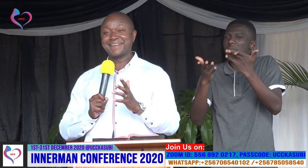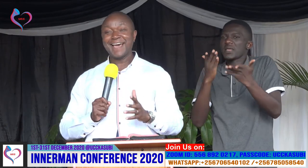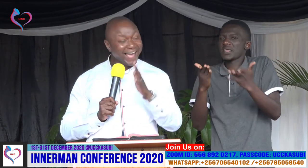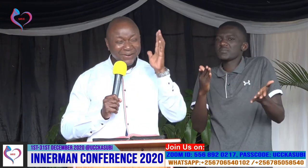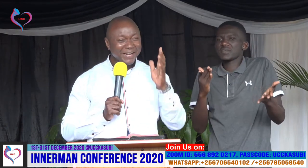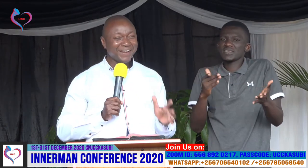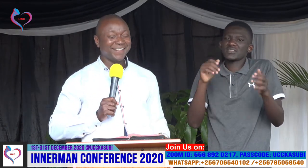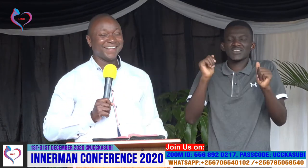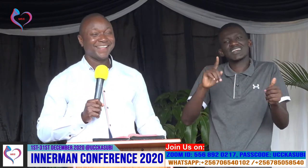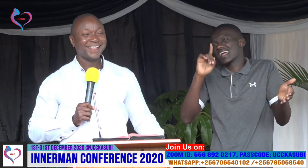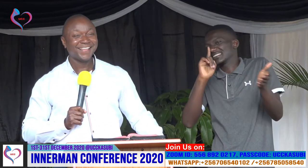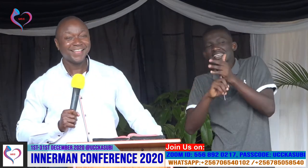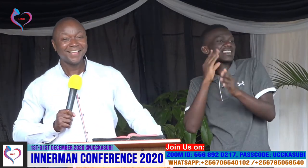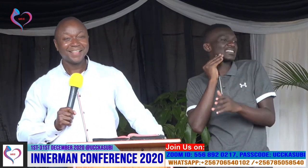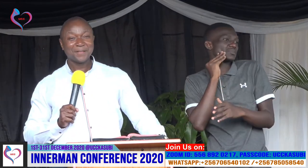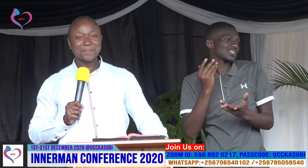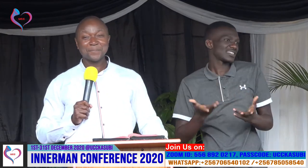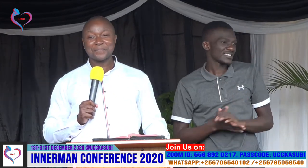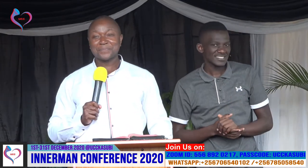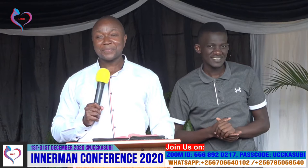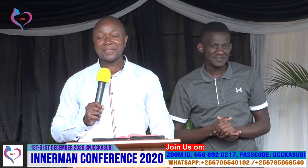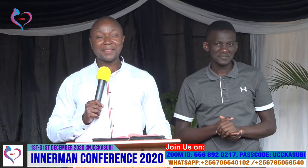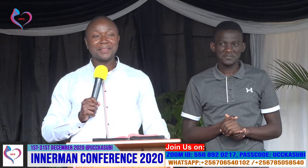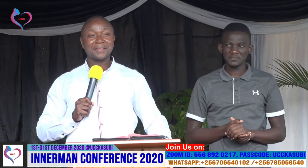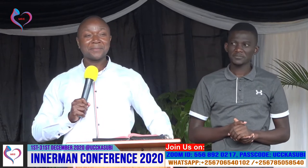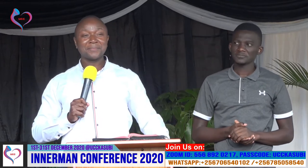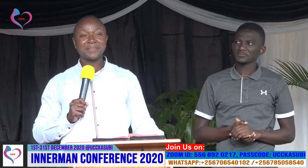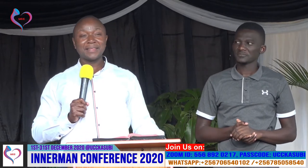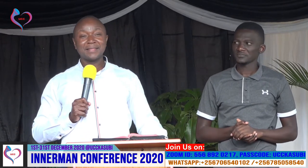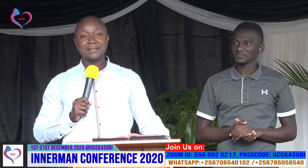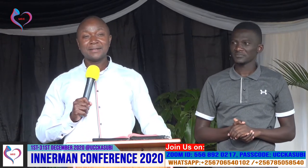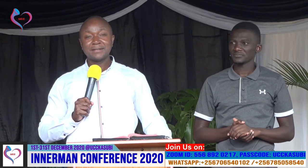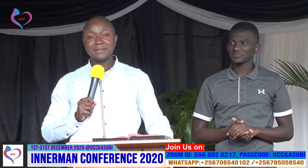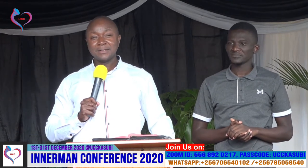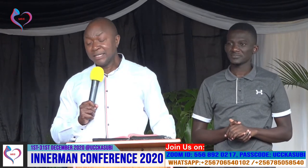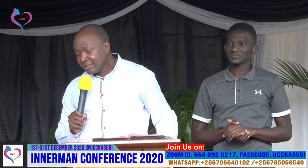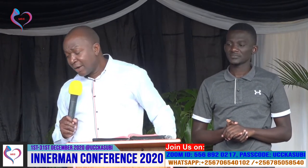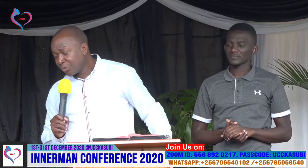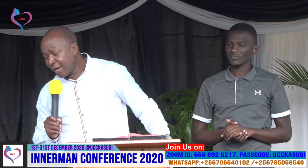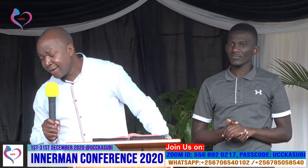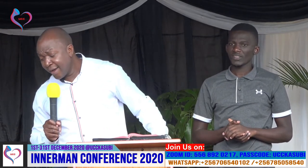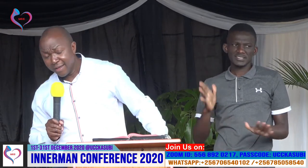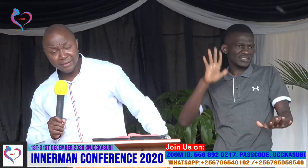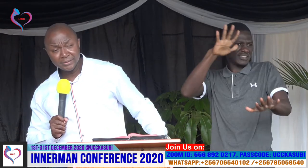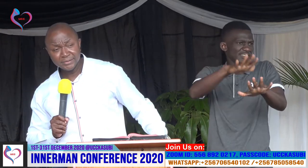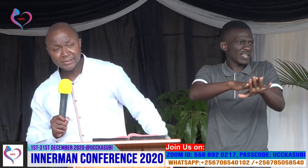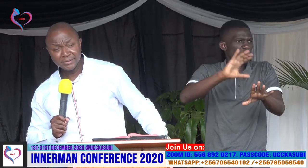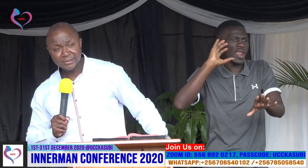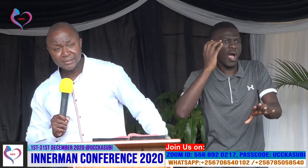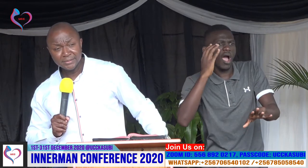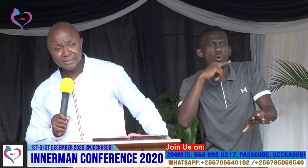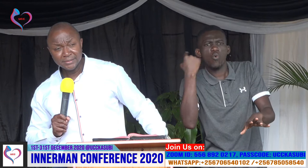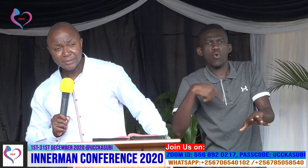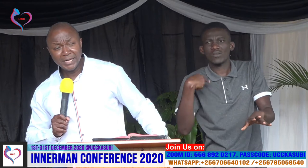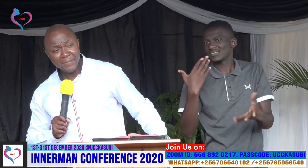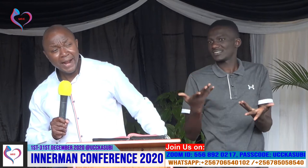hardened. Start preparing yourself. Get coals and put in your body and you know be prepared for fire. Linya kulianda. Step on